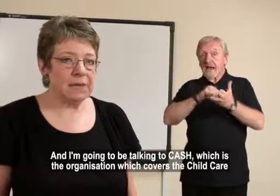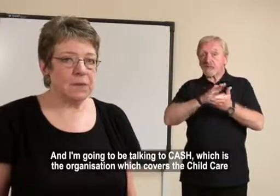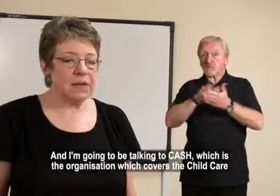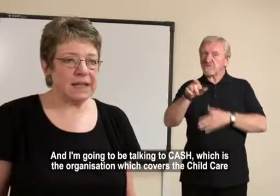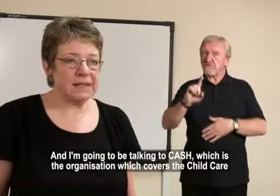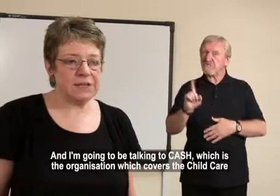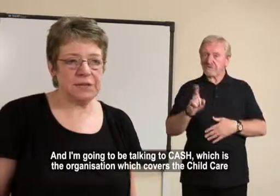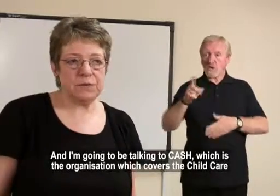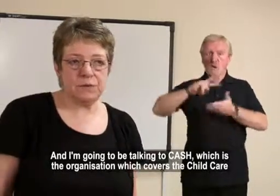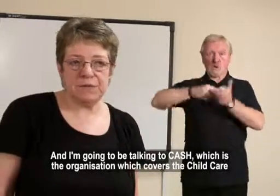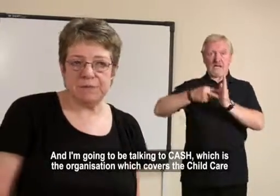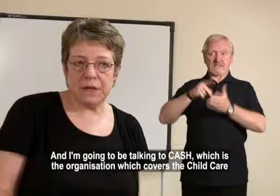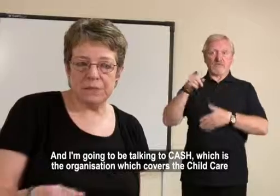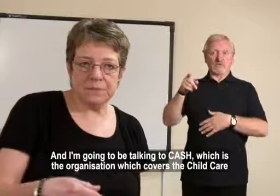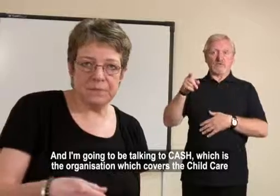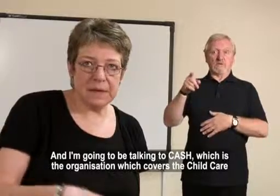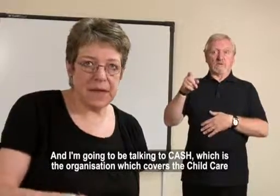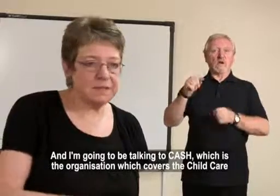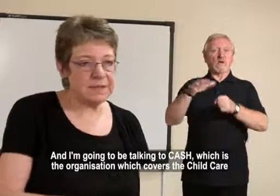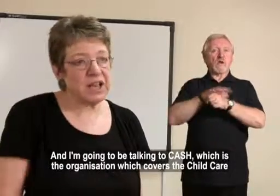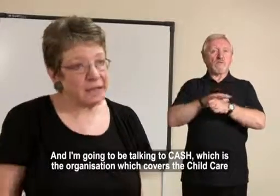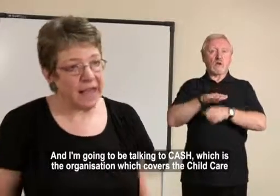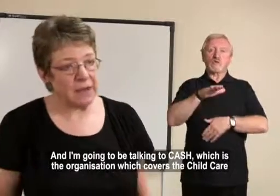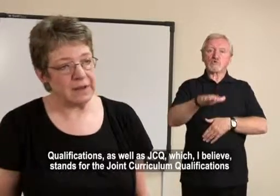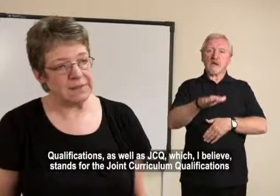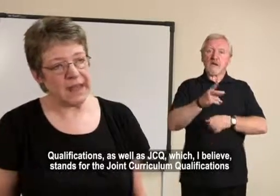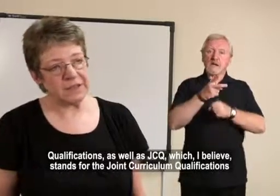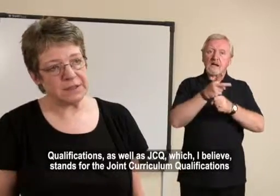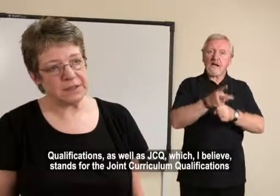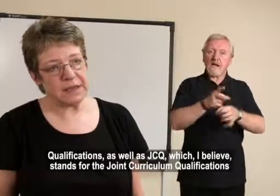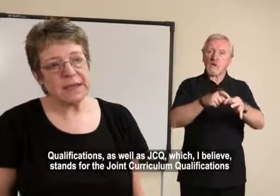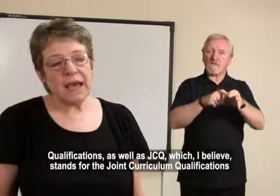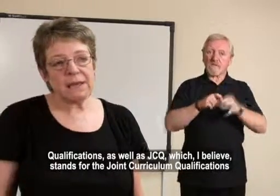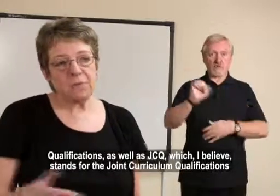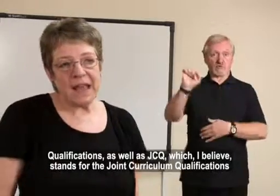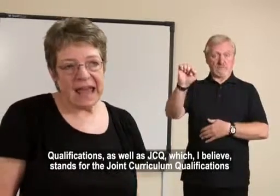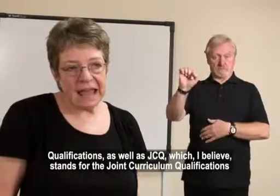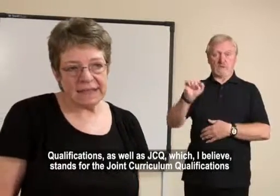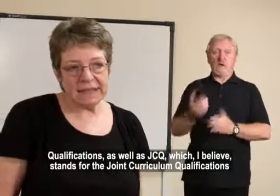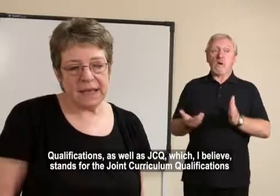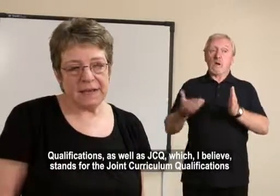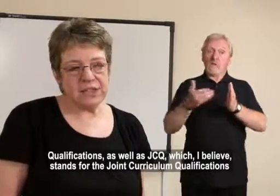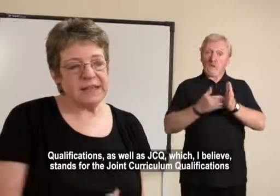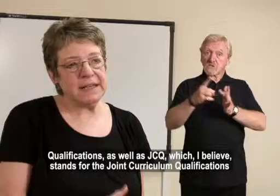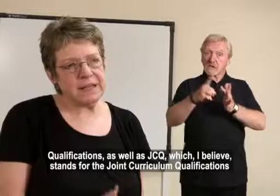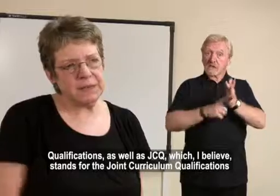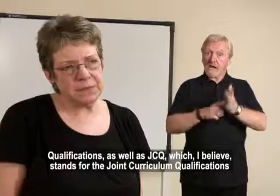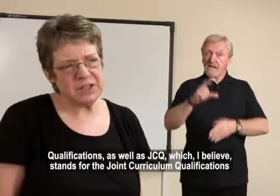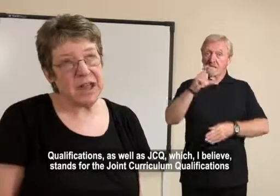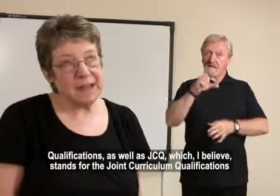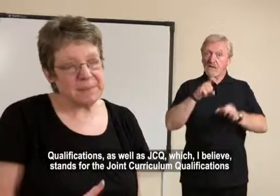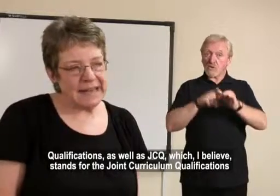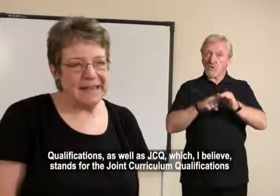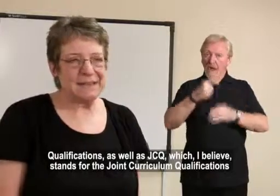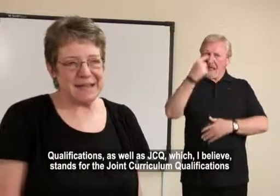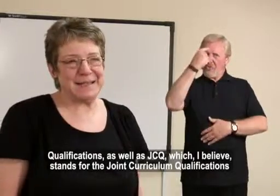the organisation which covers the childcare qualifications, as well as JCQ,